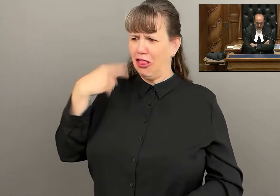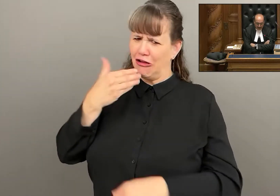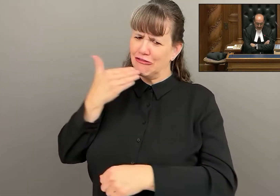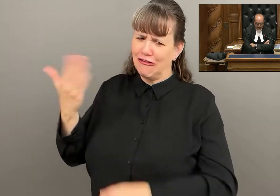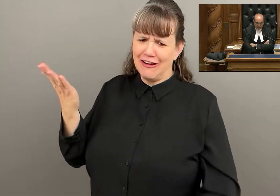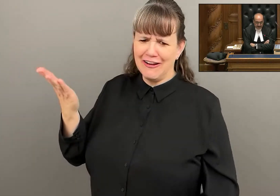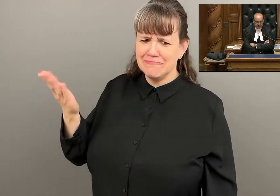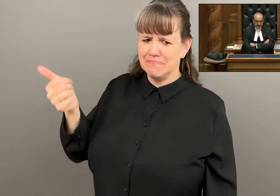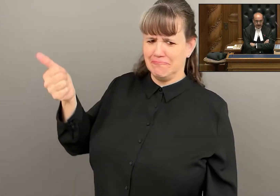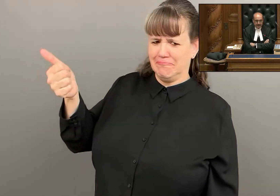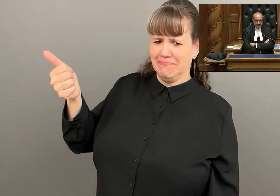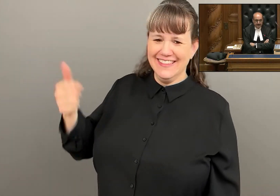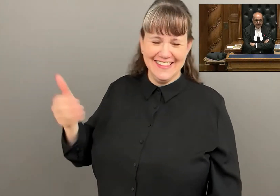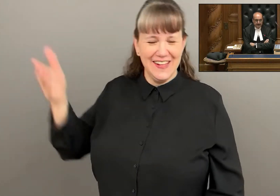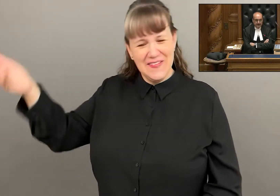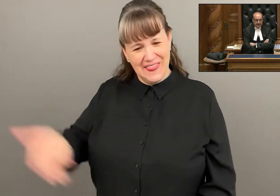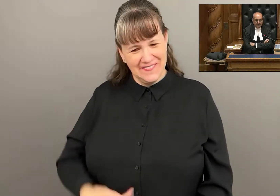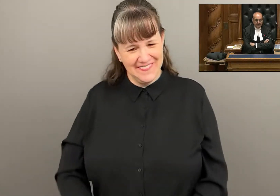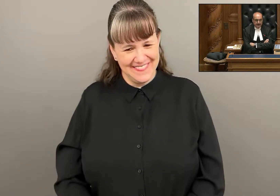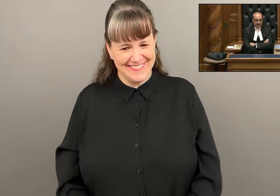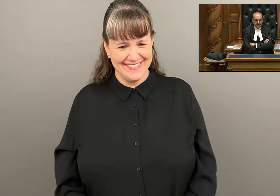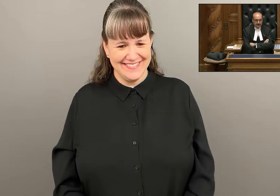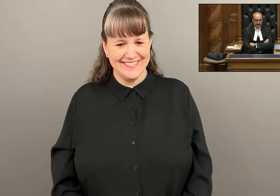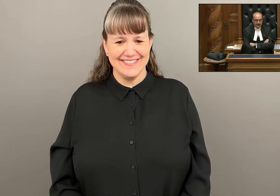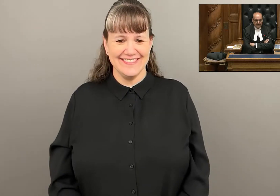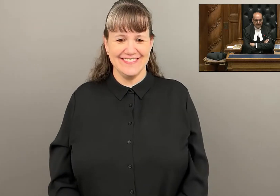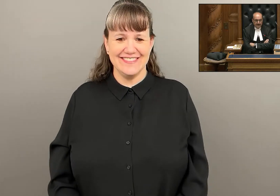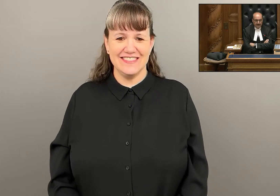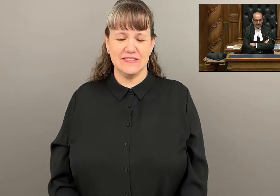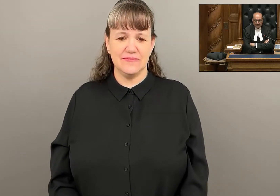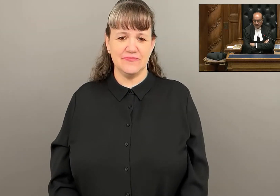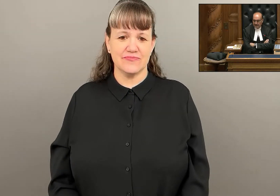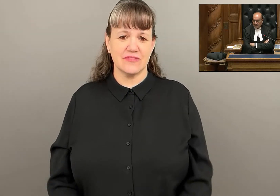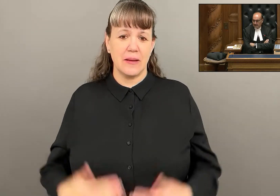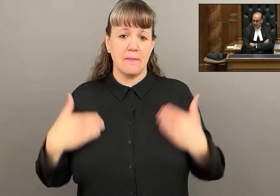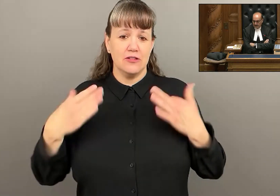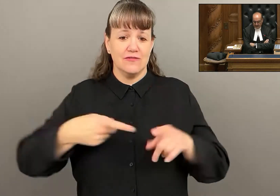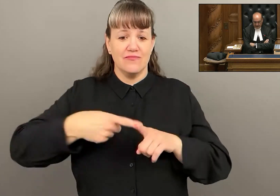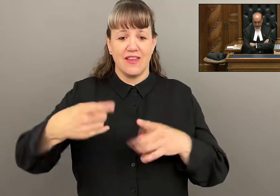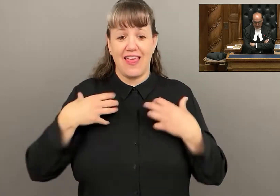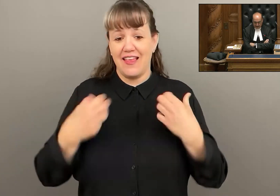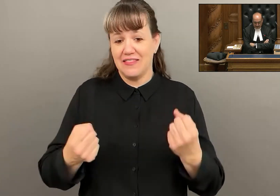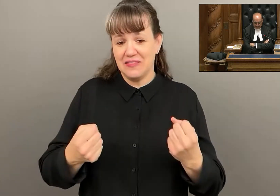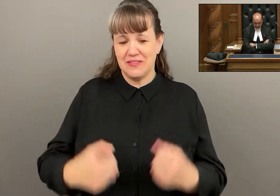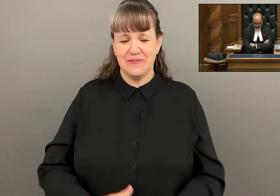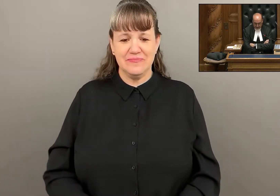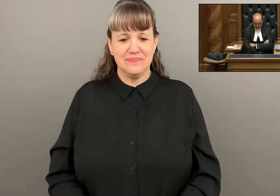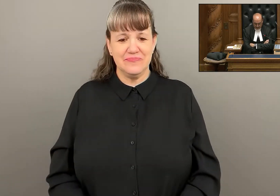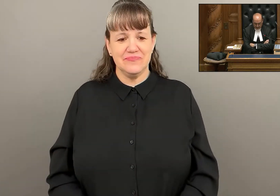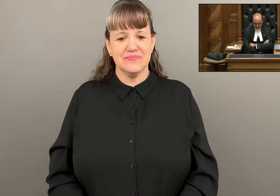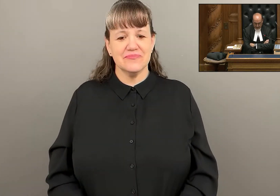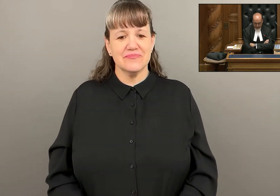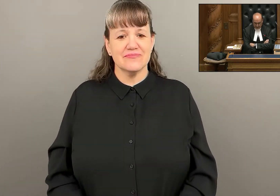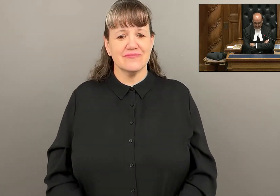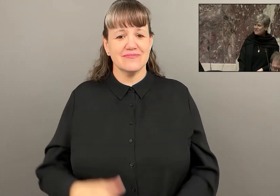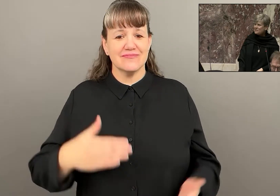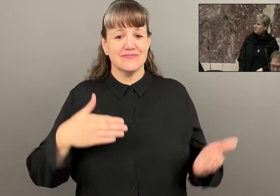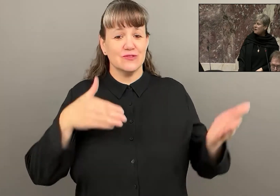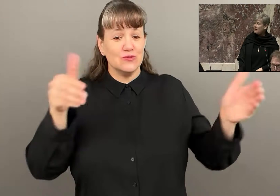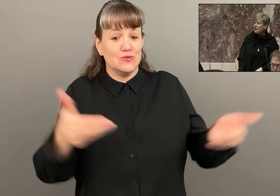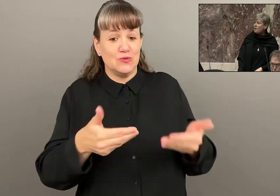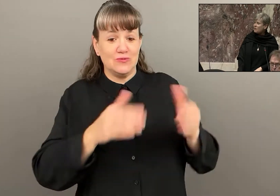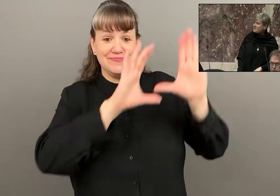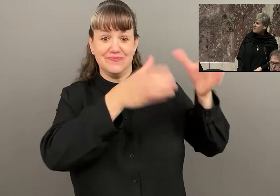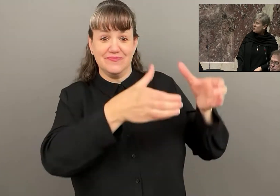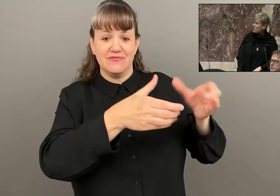Minister of Health. Thank you so much, Honourable Speaker. It is my pleasure to introduce members from the BC College of Family Physicians,